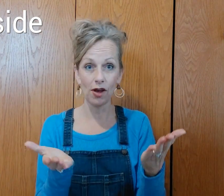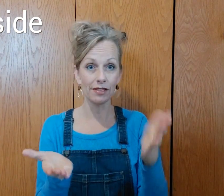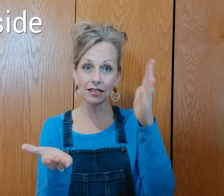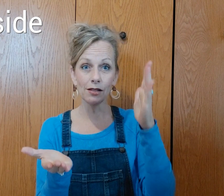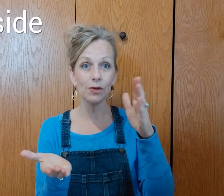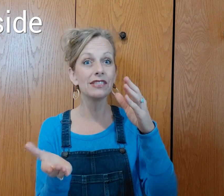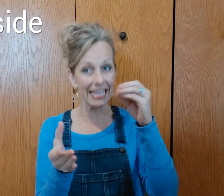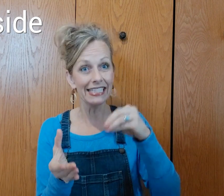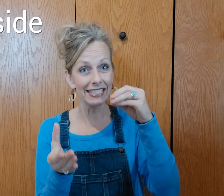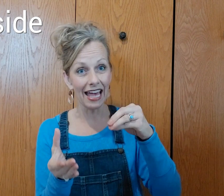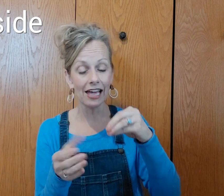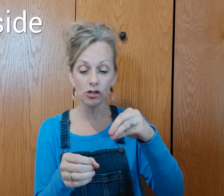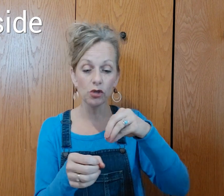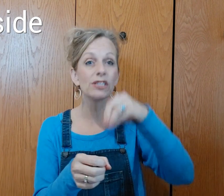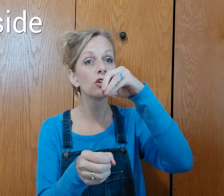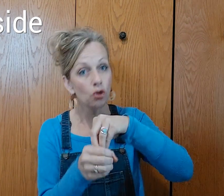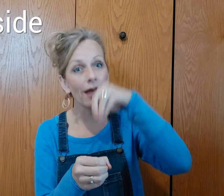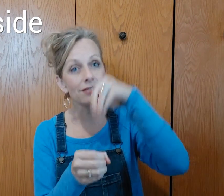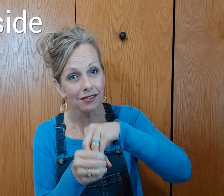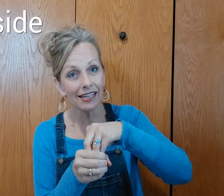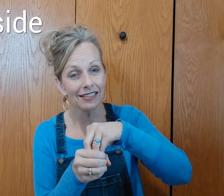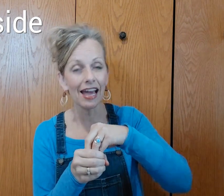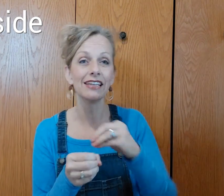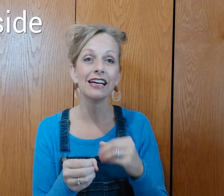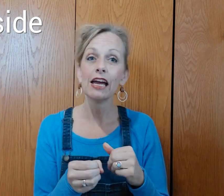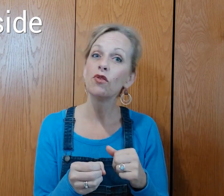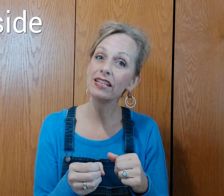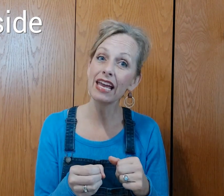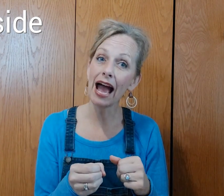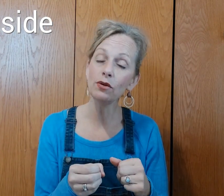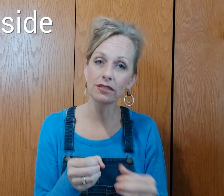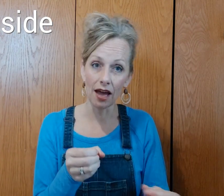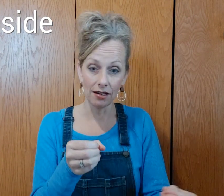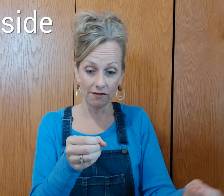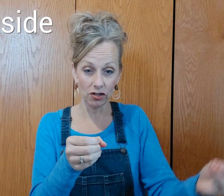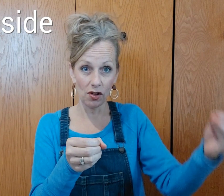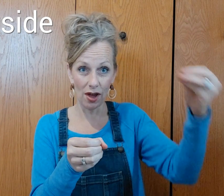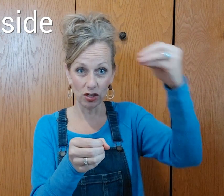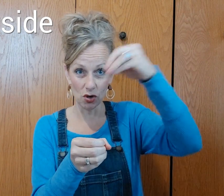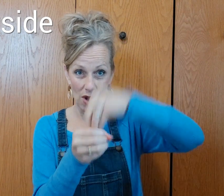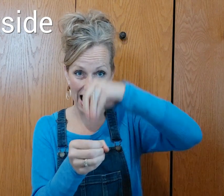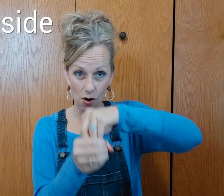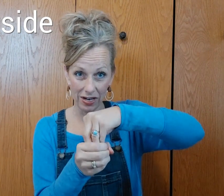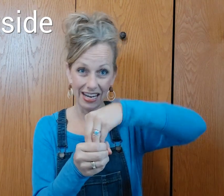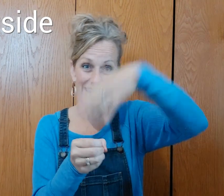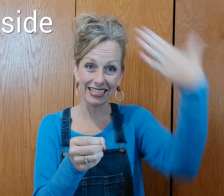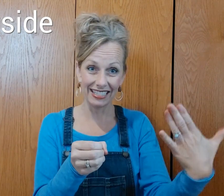have the syllables inside, you do it twice, inside. If we say outside, first of all, you have to go